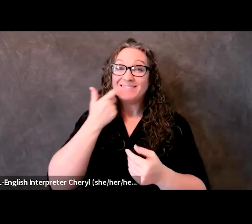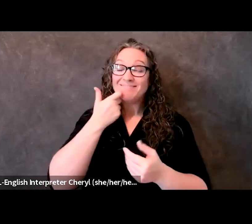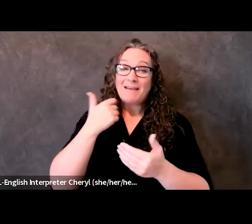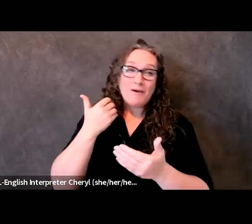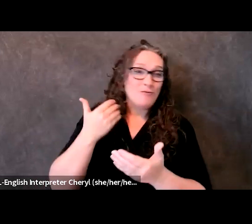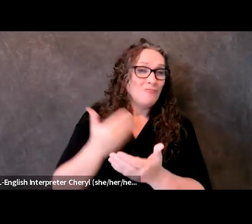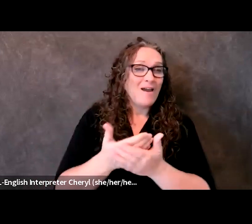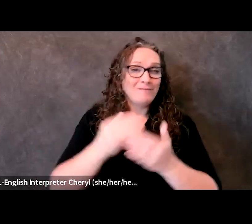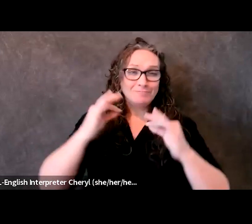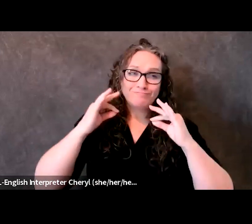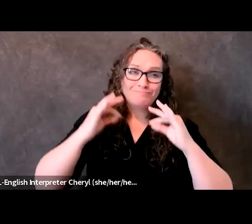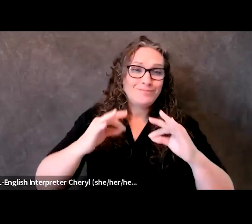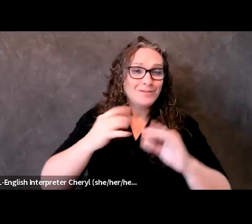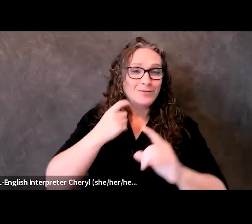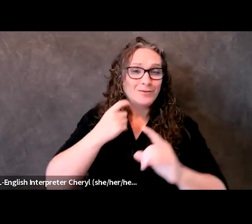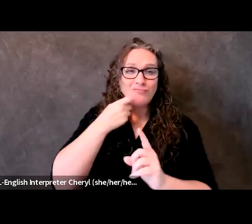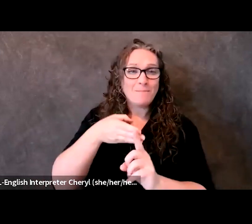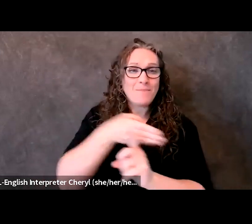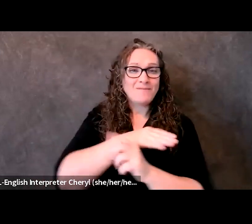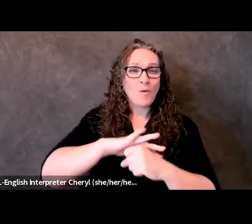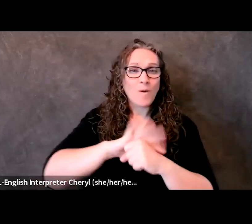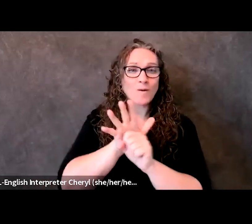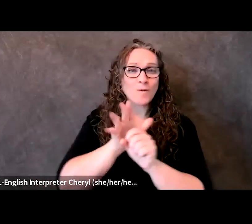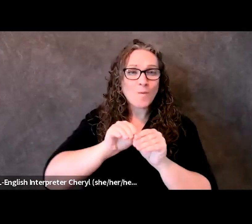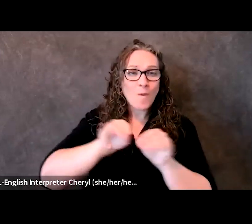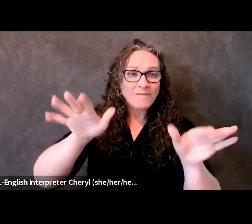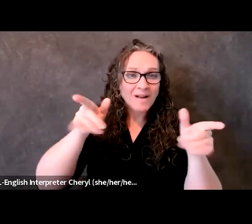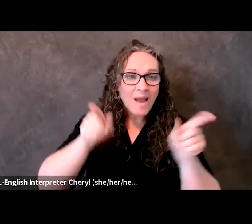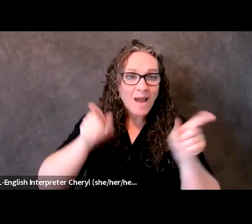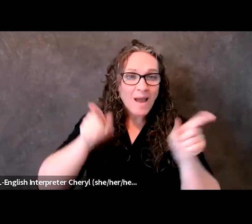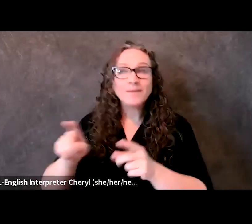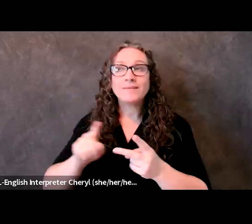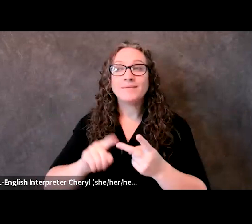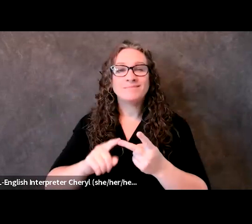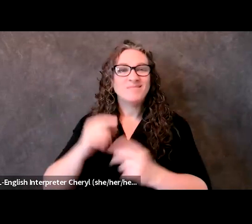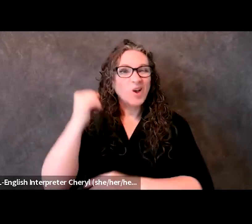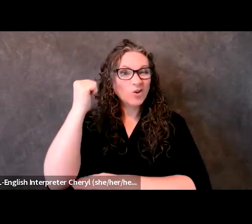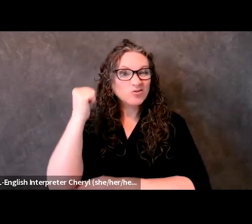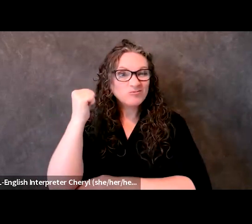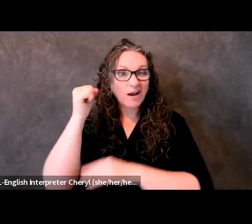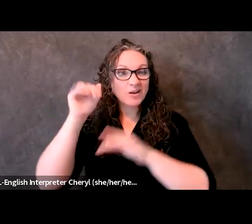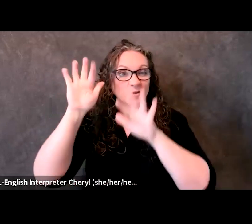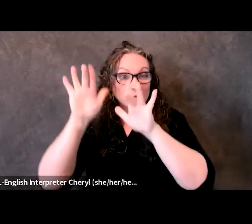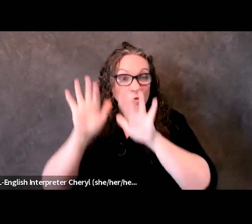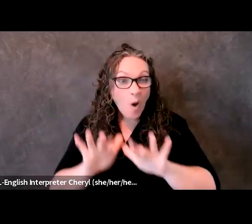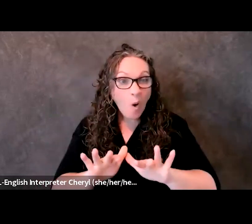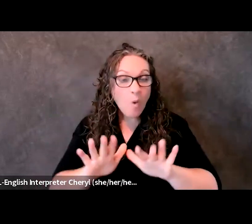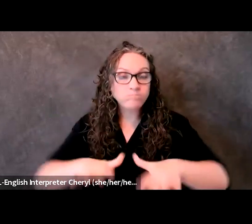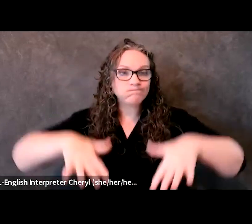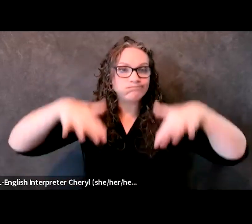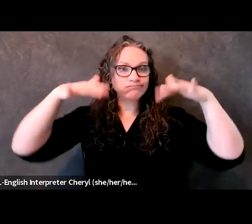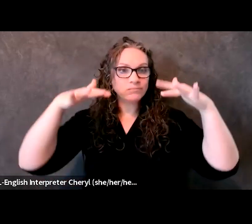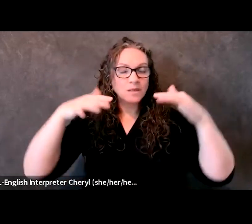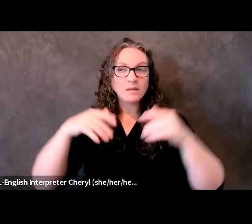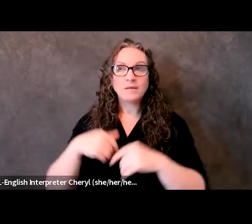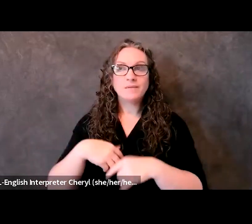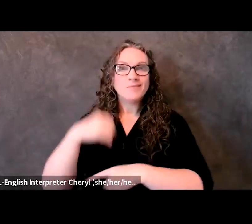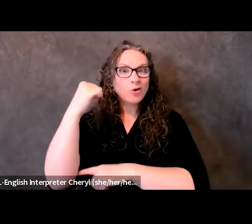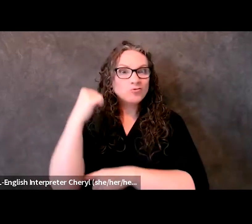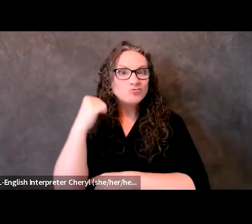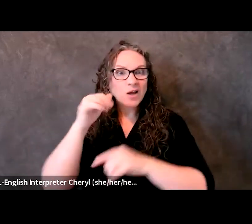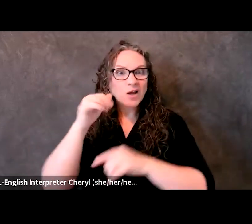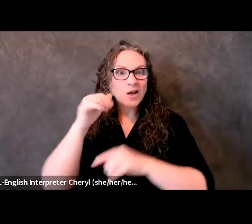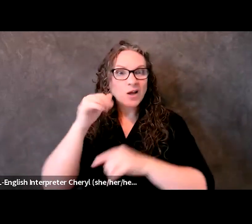help us with COVID, record snowfall, record rain, record flooding, and